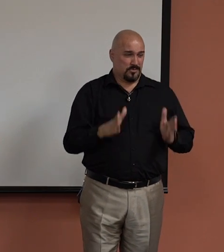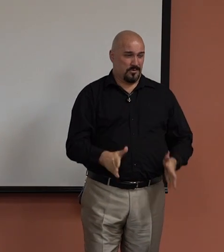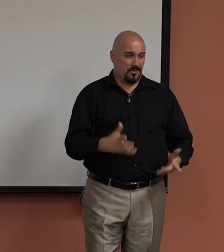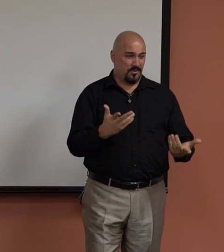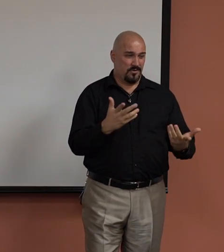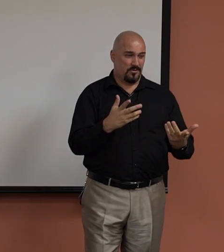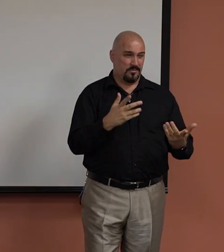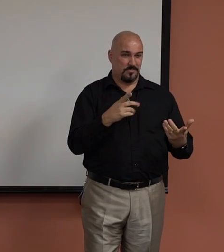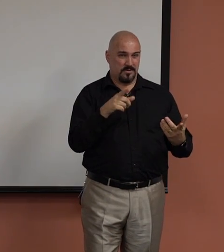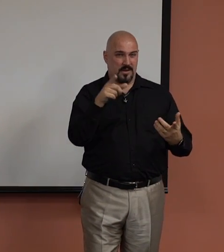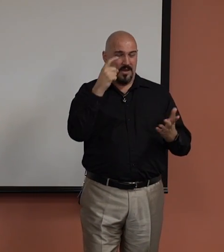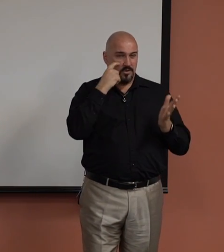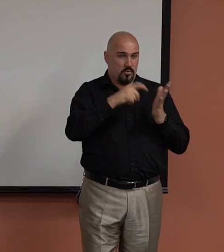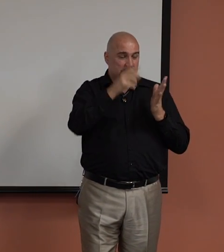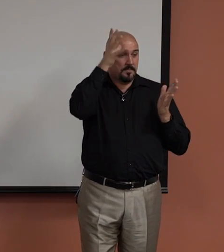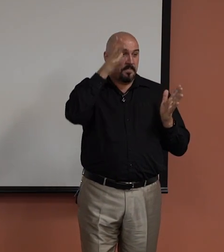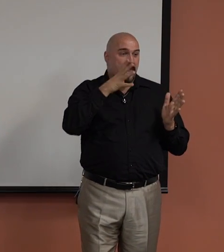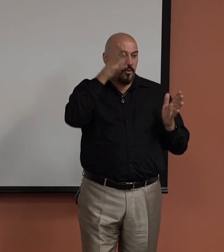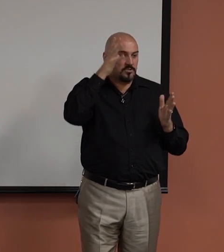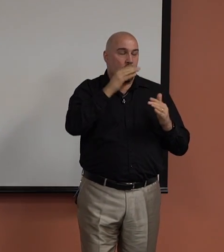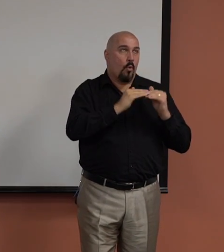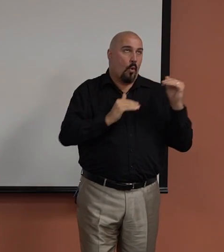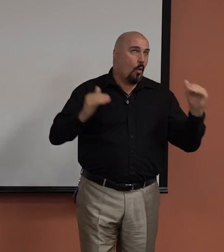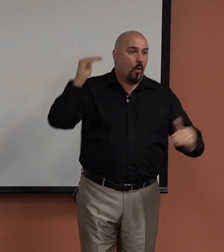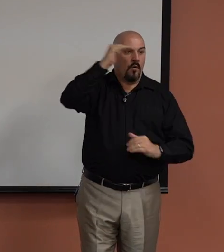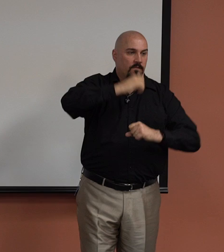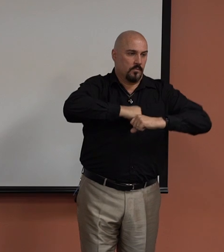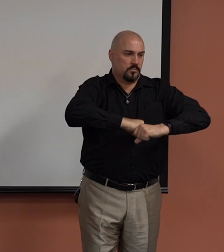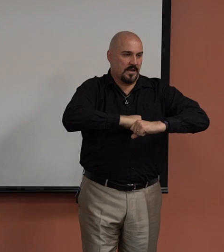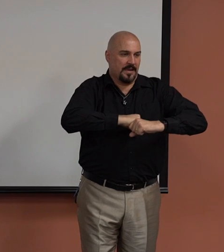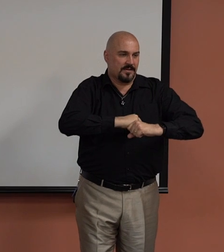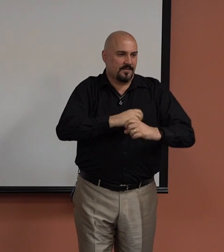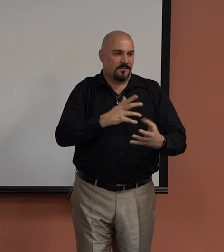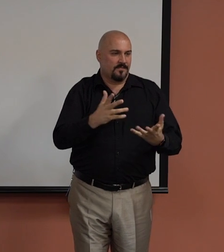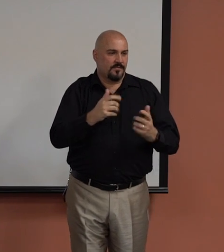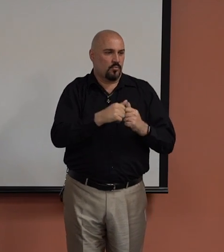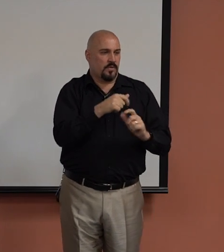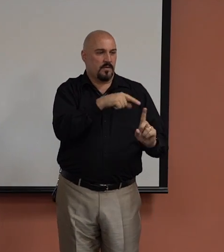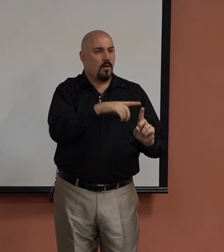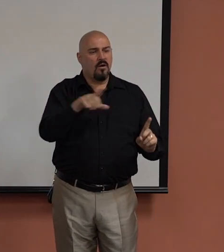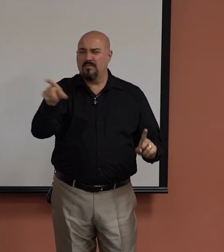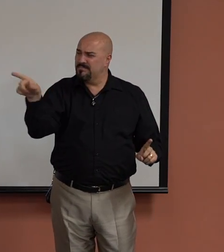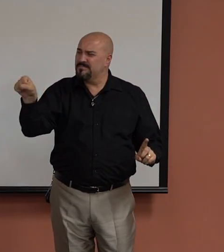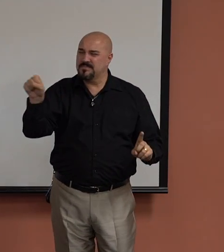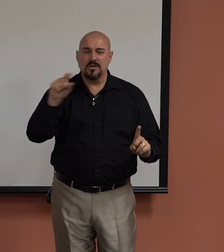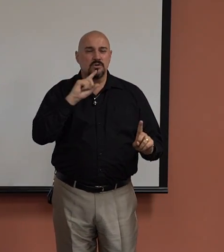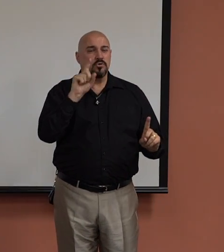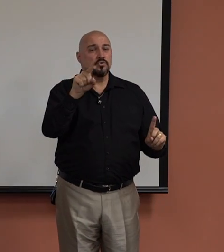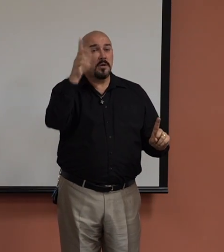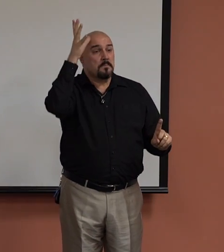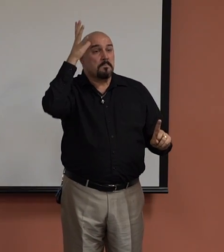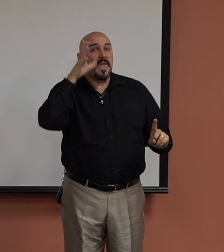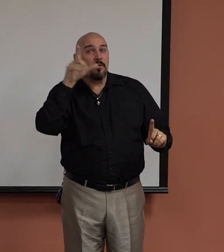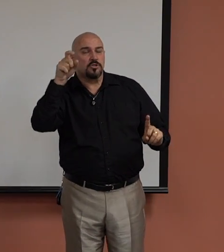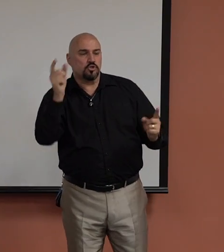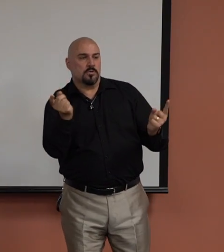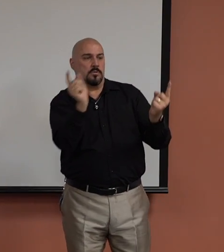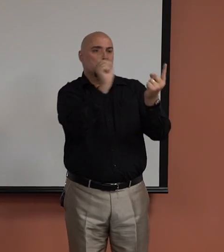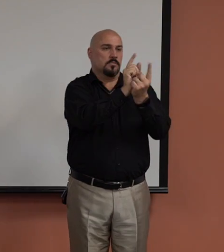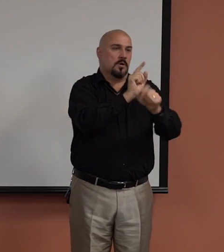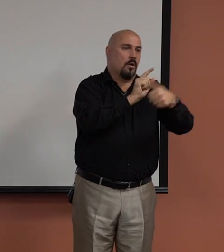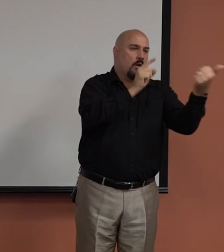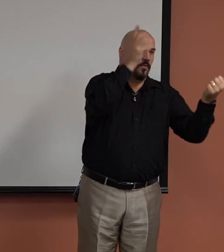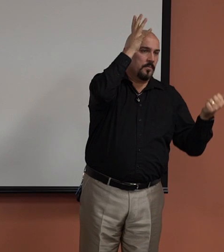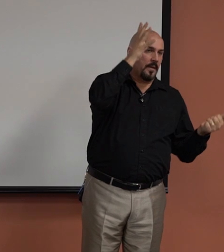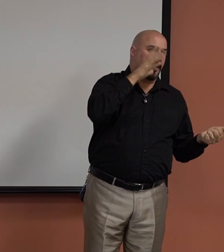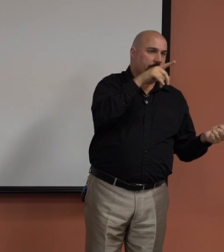kind of like come into. How Yes, and get would those you- parents connected to other parents. Yeah. So that's another thing that's